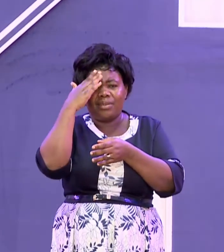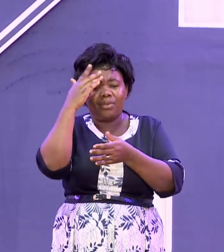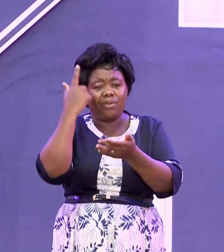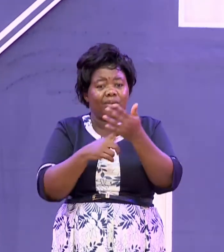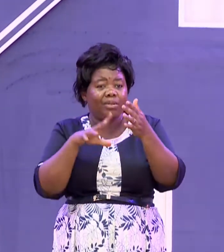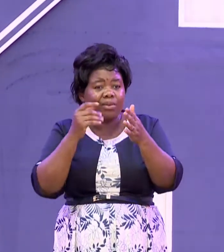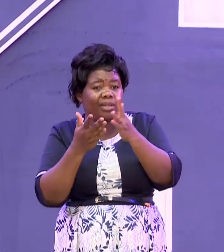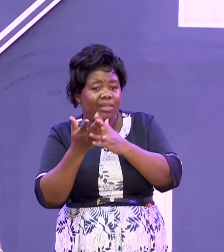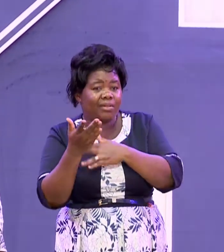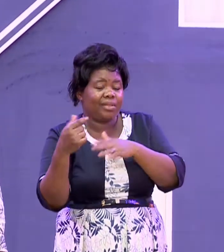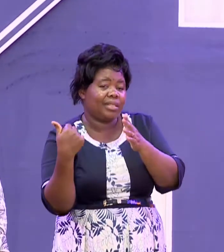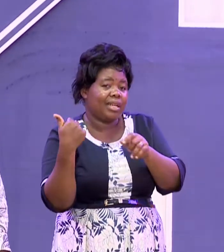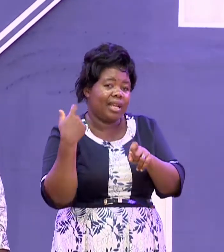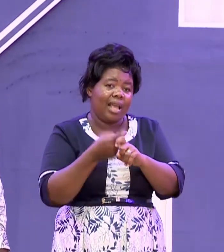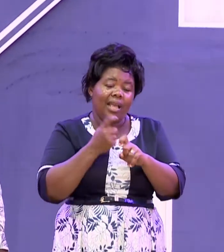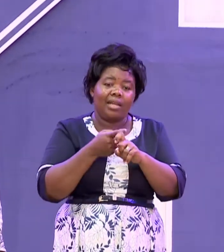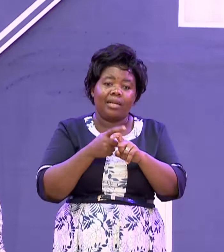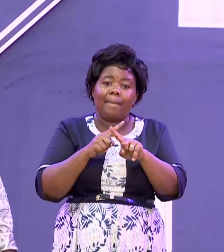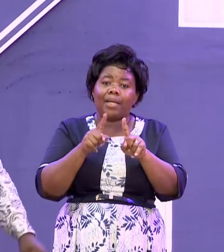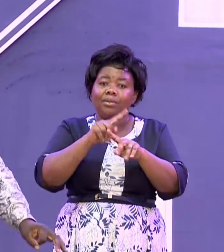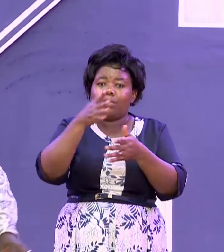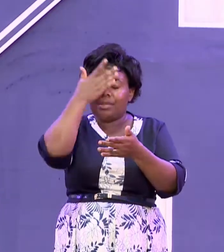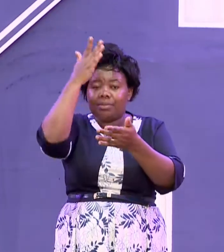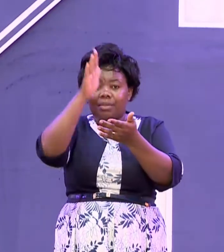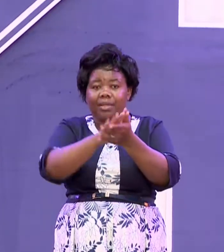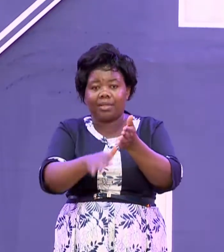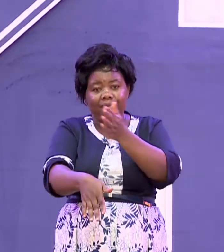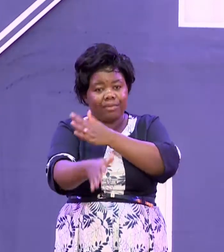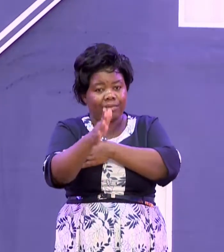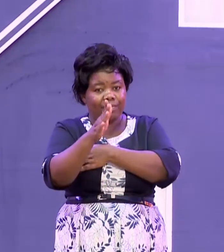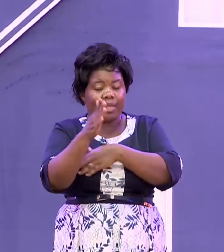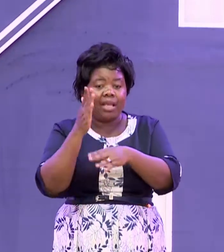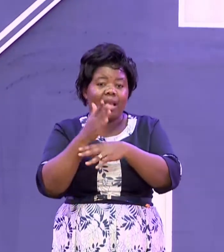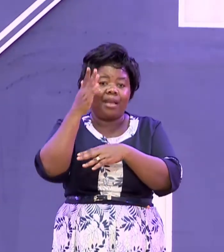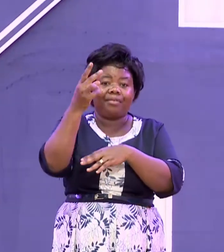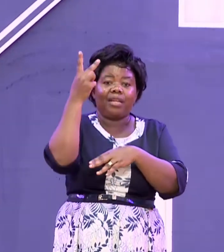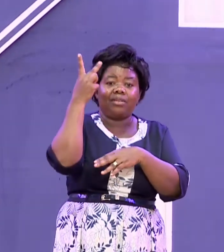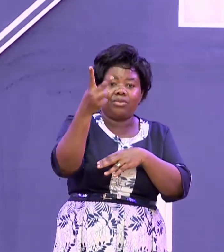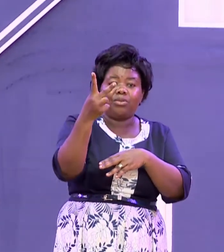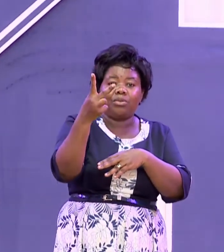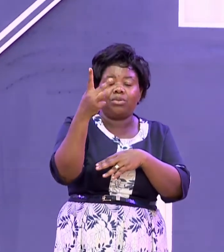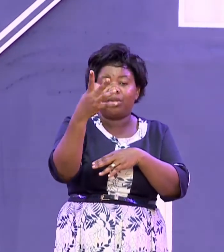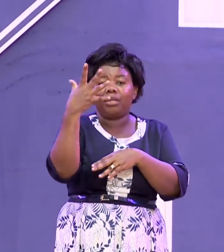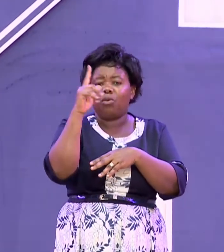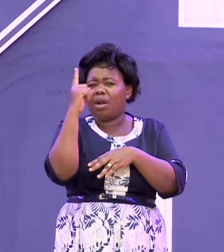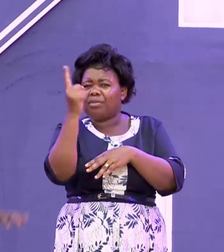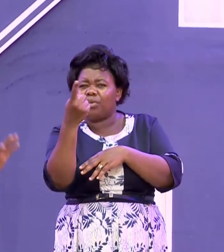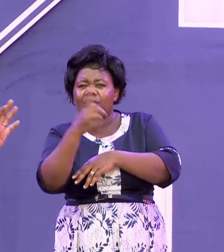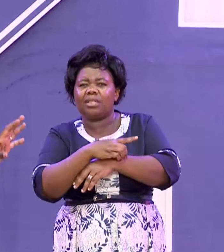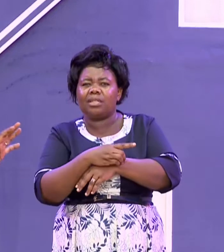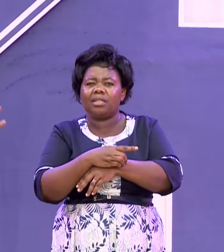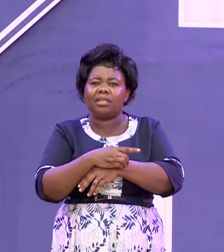believe the Lord. After 24